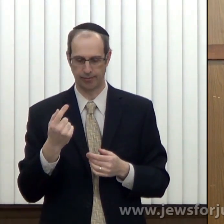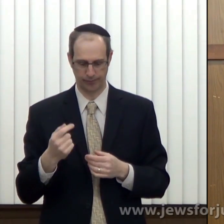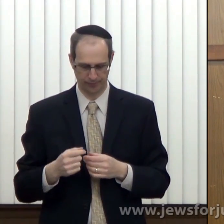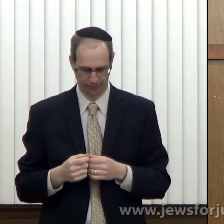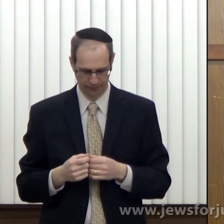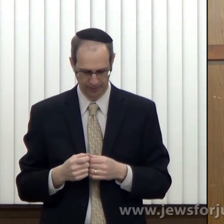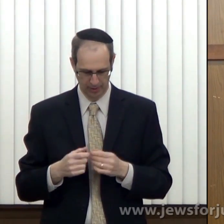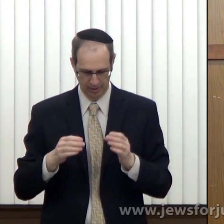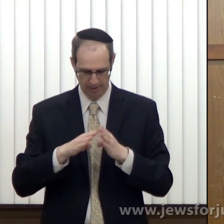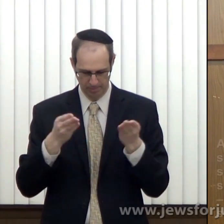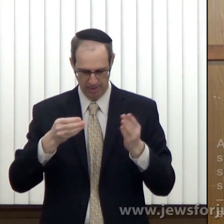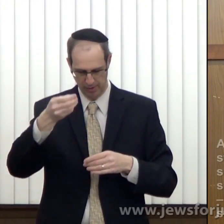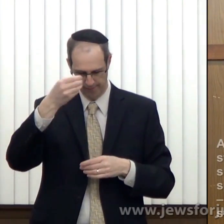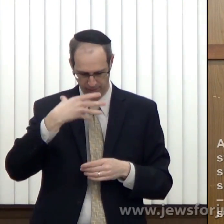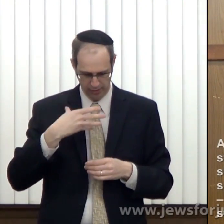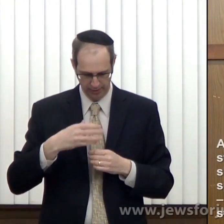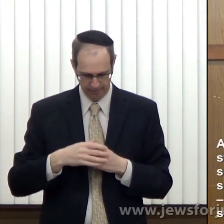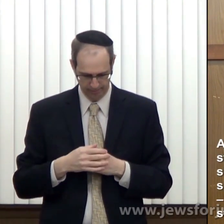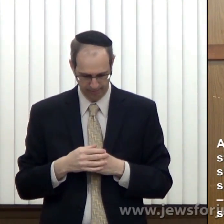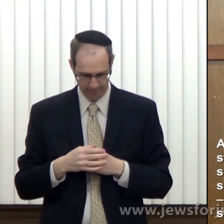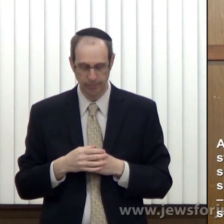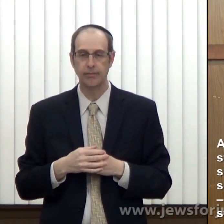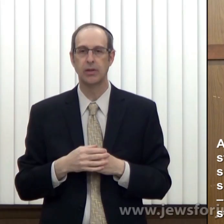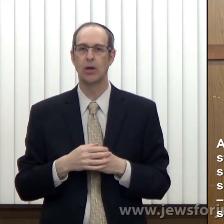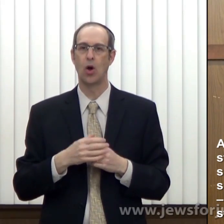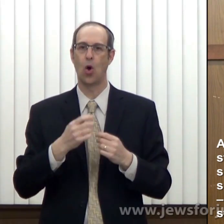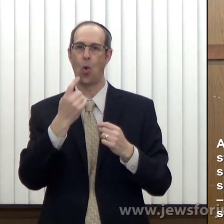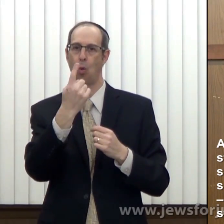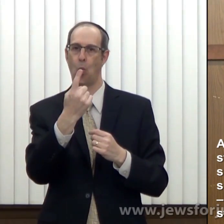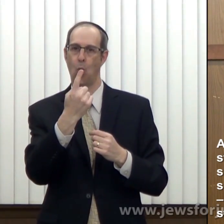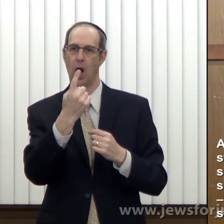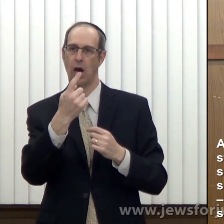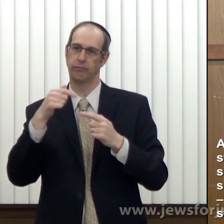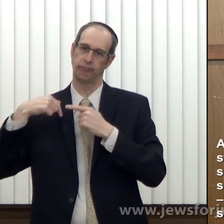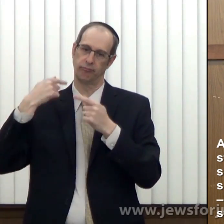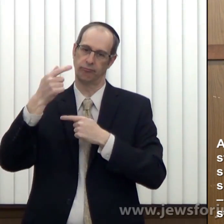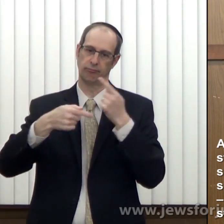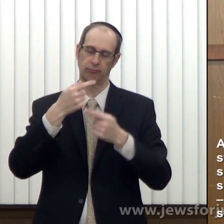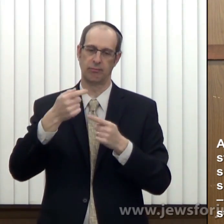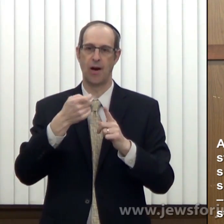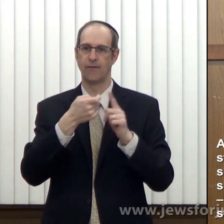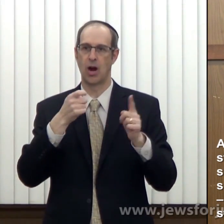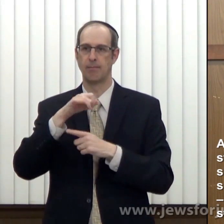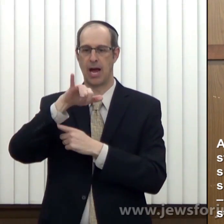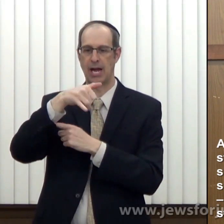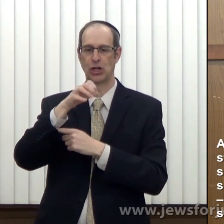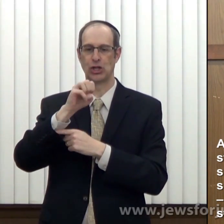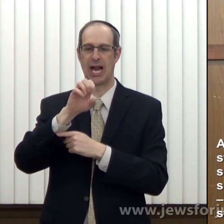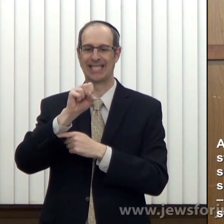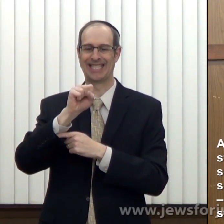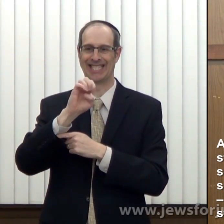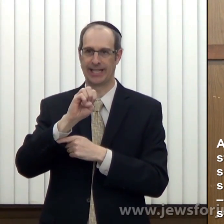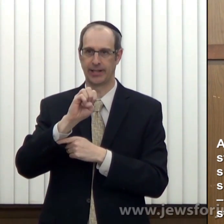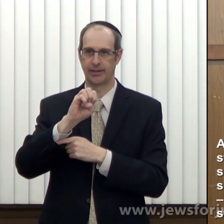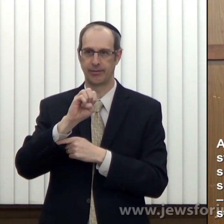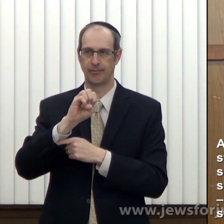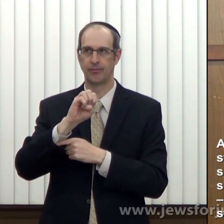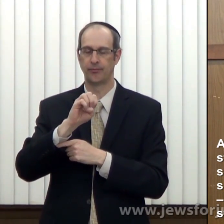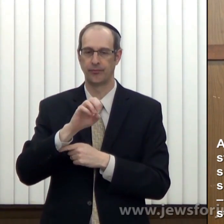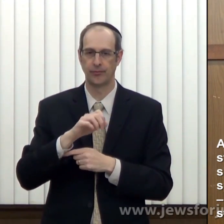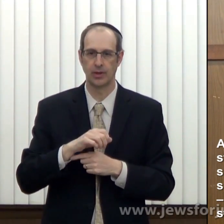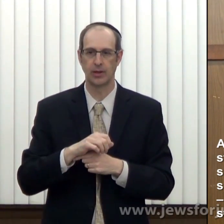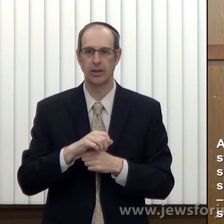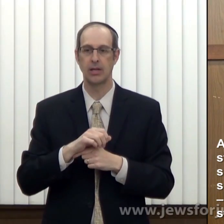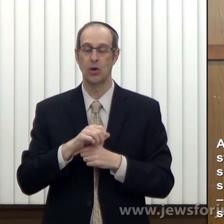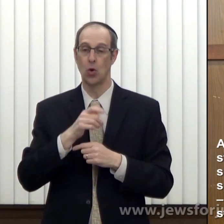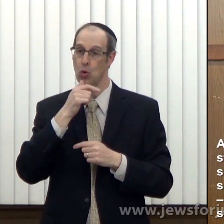the Bible tells us there will be a descendant of Jesse, Yishai. Yishai, we know, was the